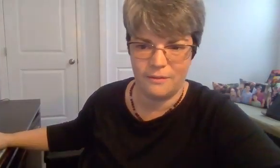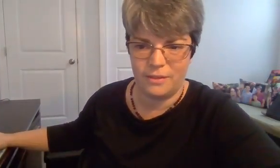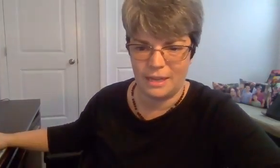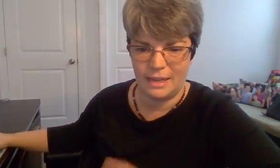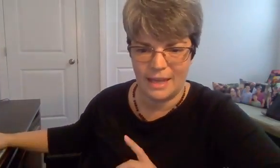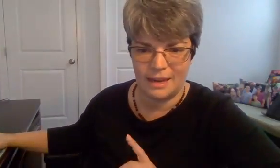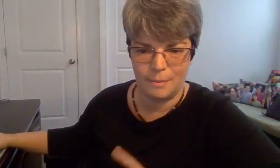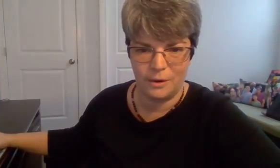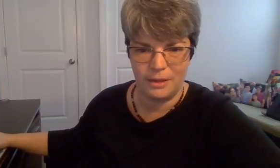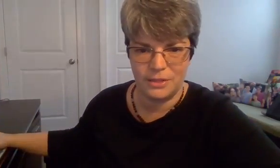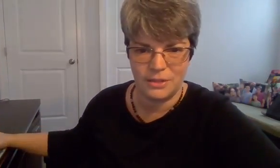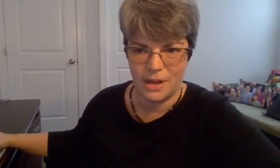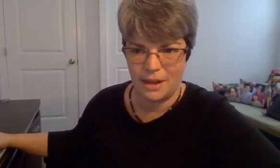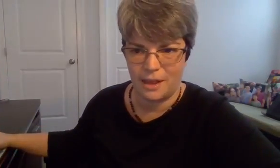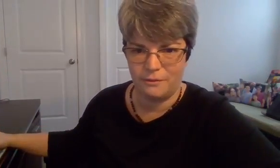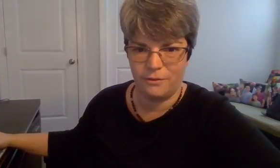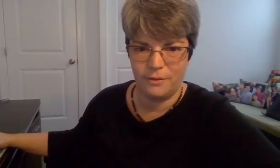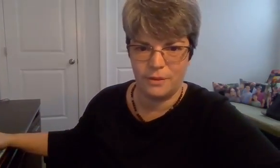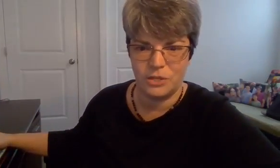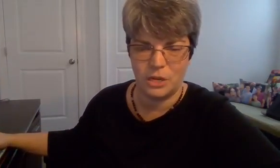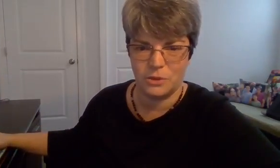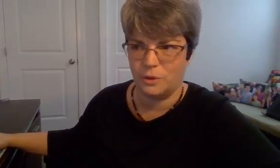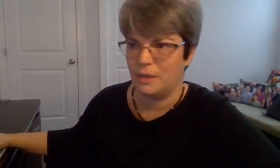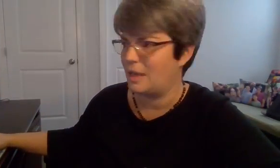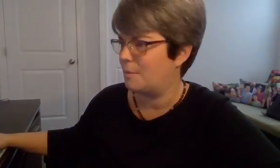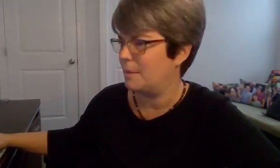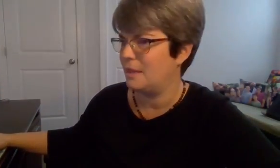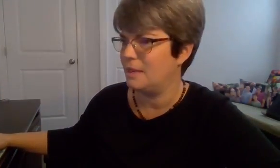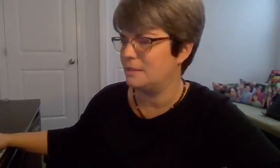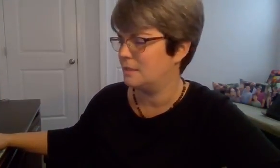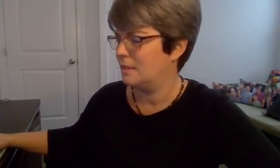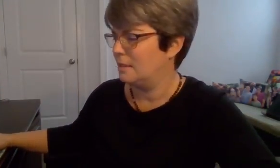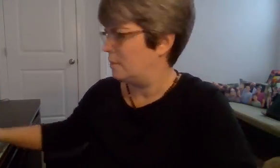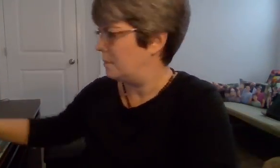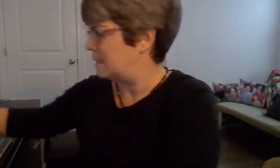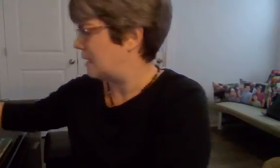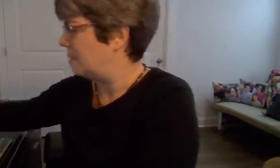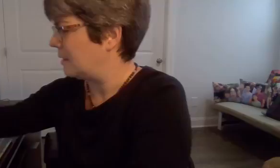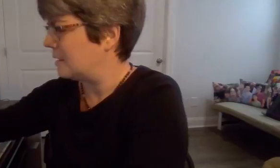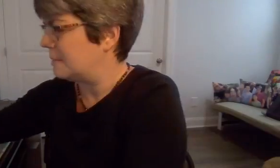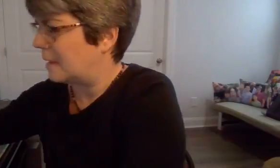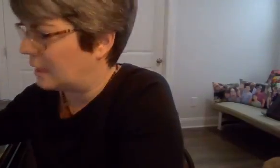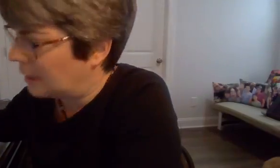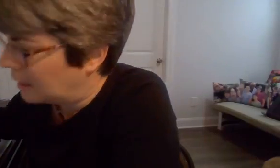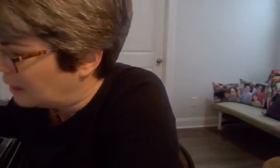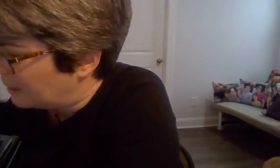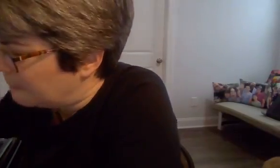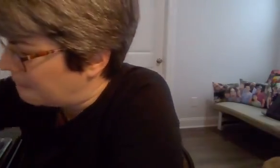thing, and that apparently does not have the share screen capabilities. Oops, I gotta plug this back in.